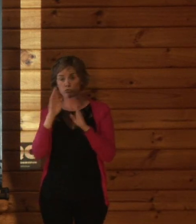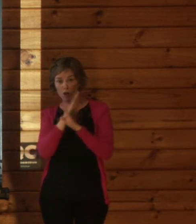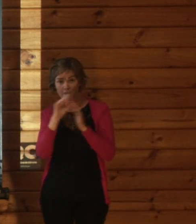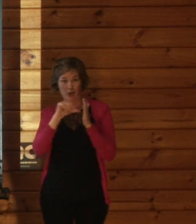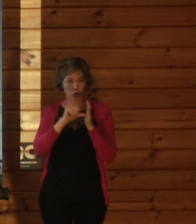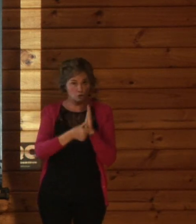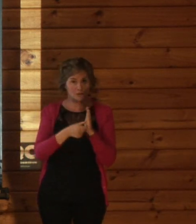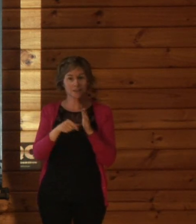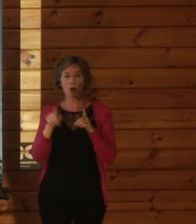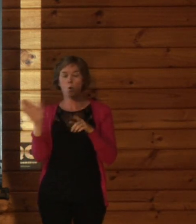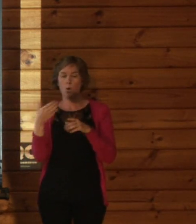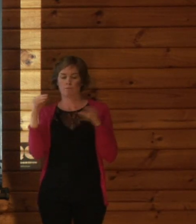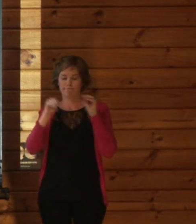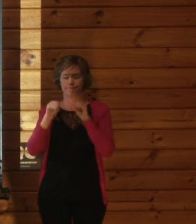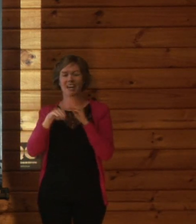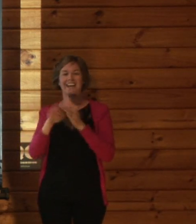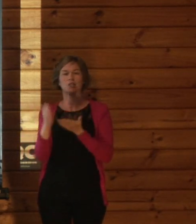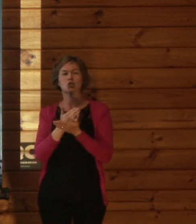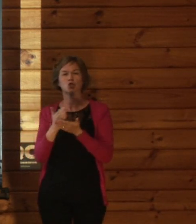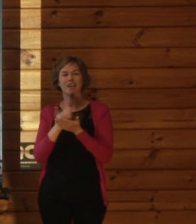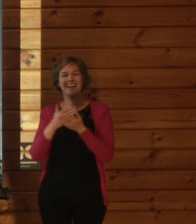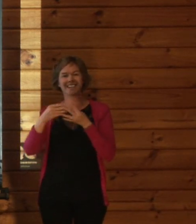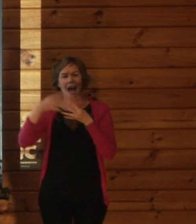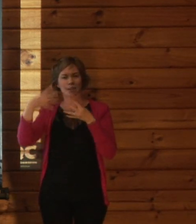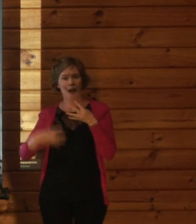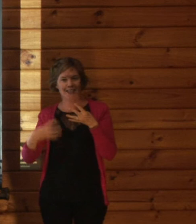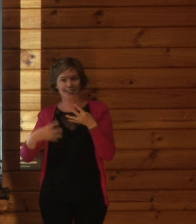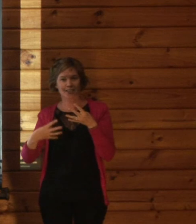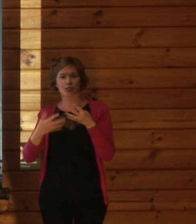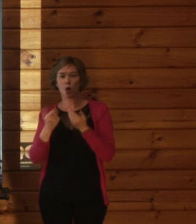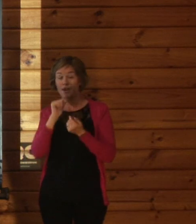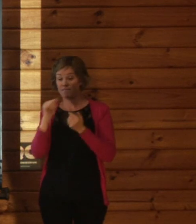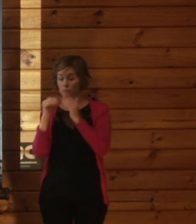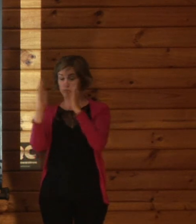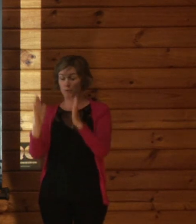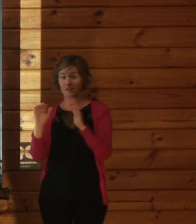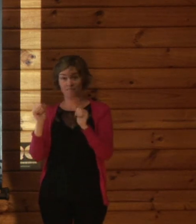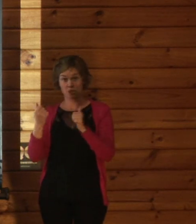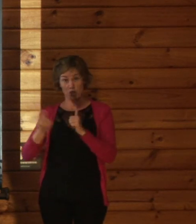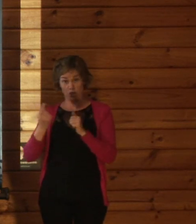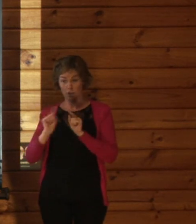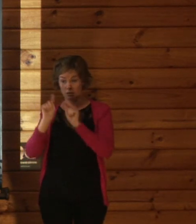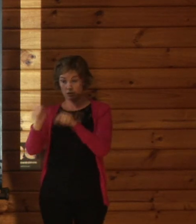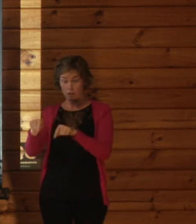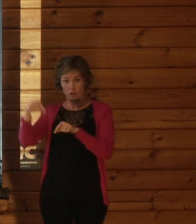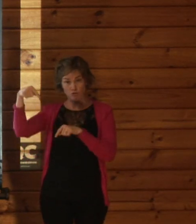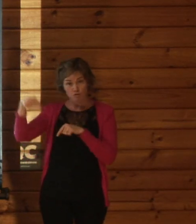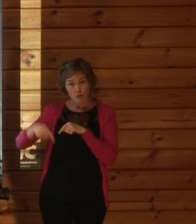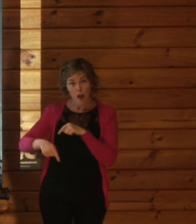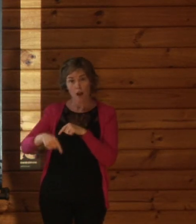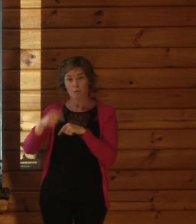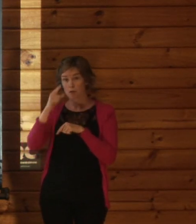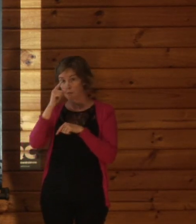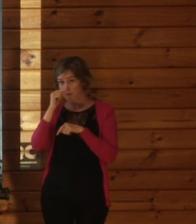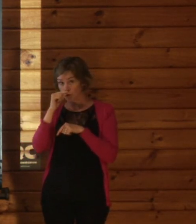there's ever a property where an engineer's decided they need to go and do a drill hole because there's some kind of liquefaction potential, it comes onto the database and it gets flagged to